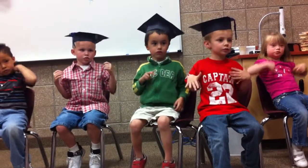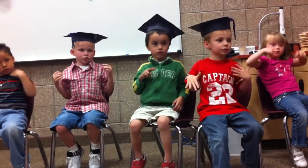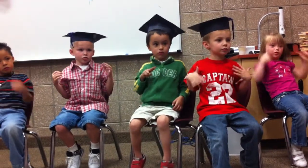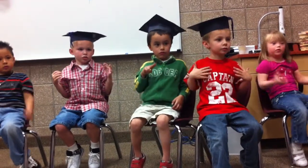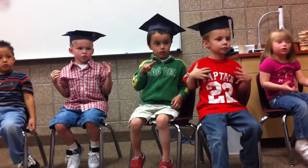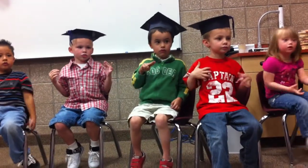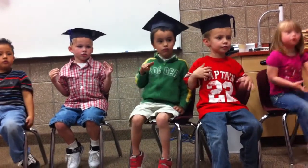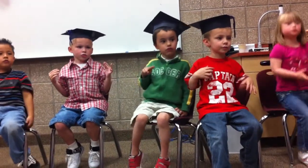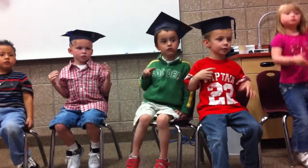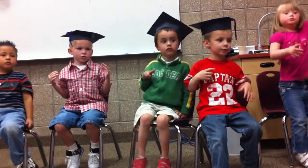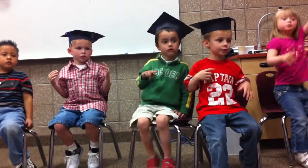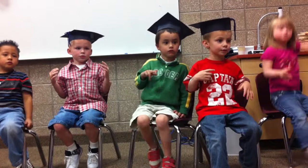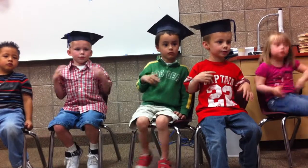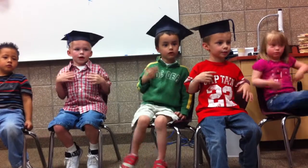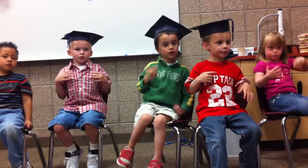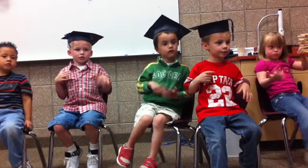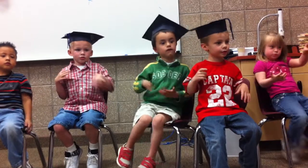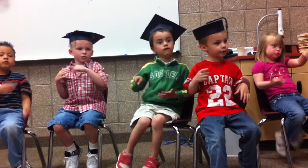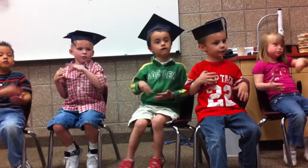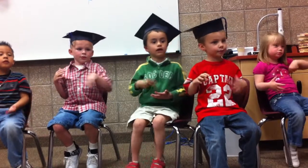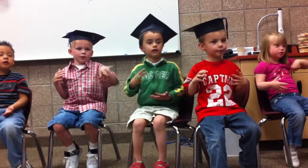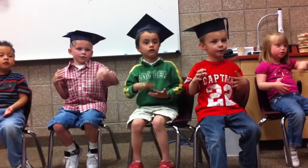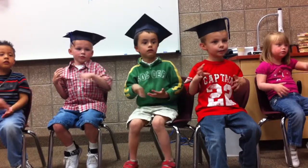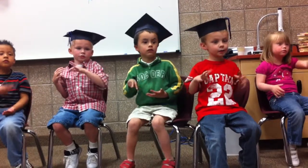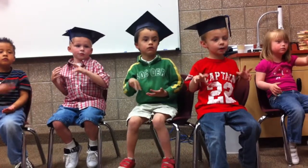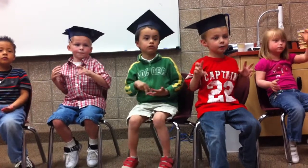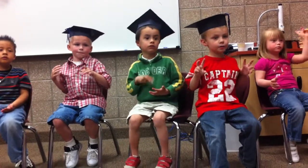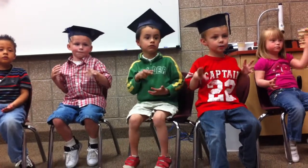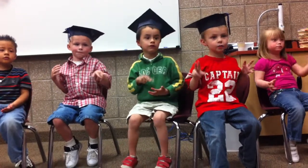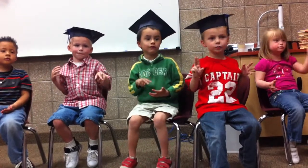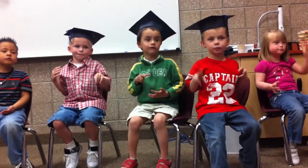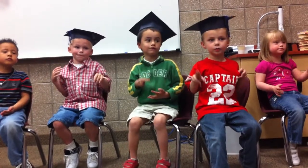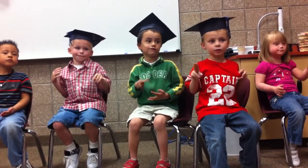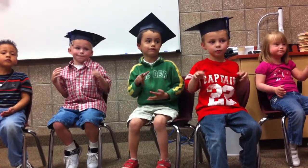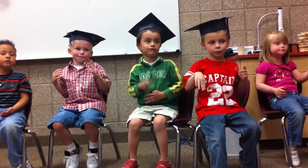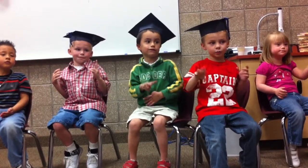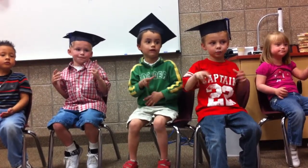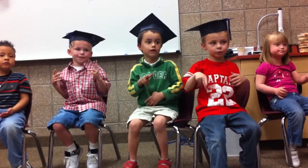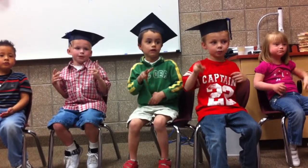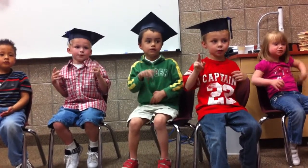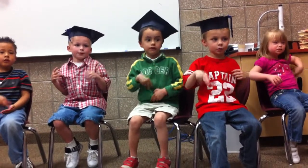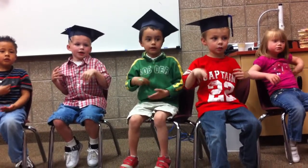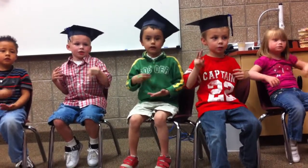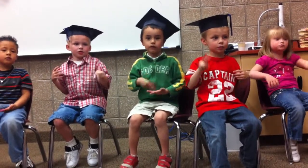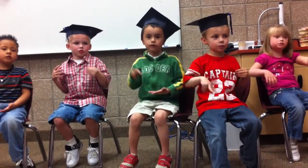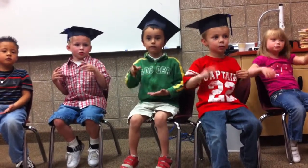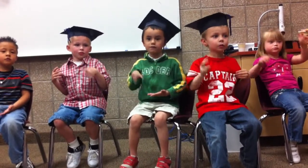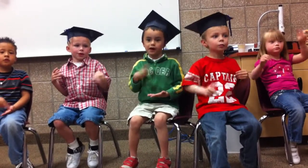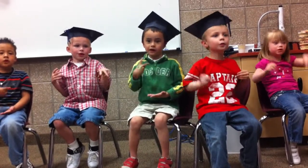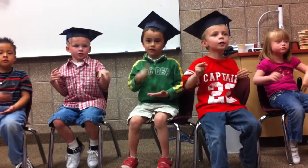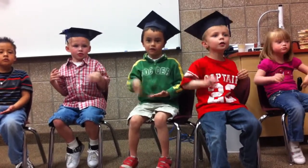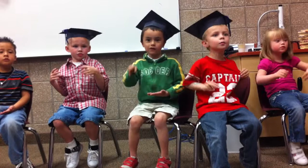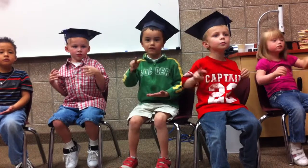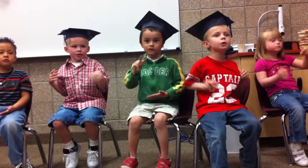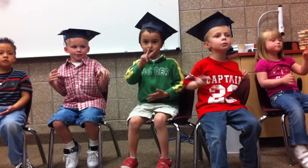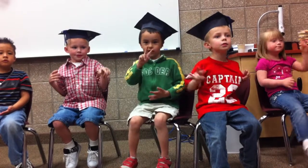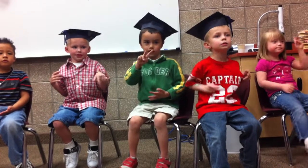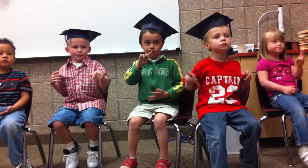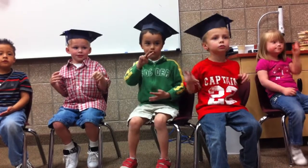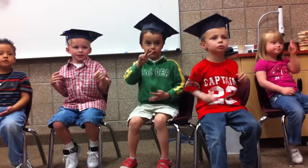-u-u. VACCUM, VACCUM, VACCUM. vacuum, v, v,